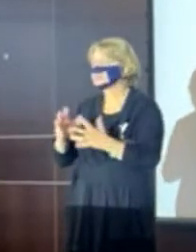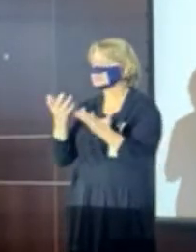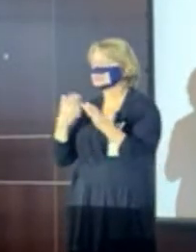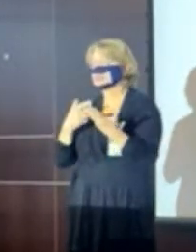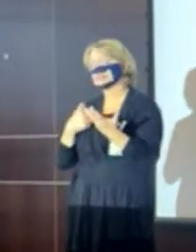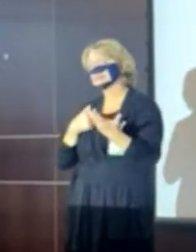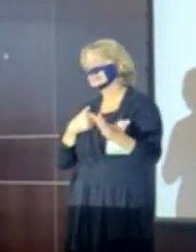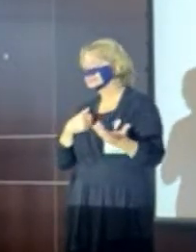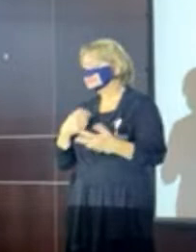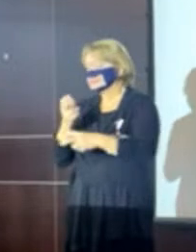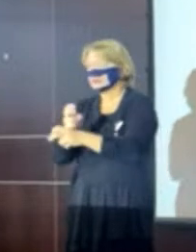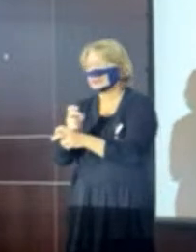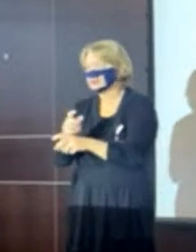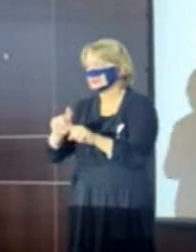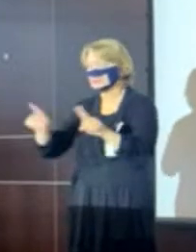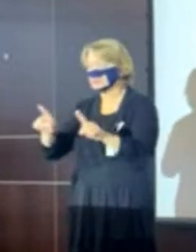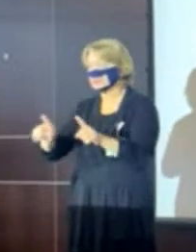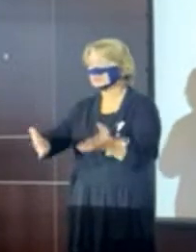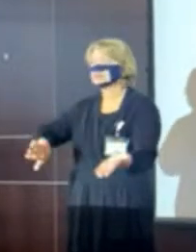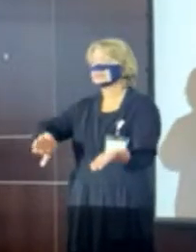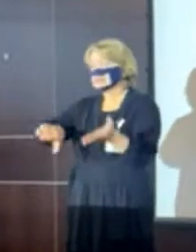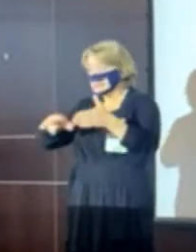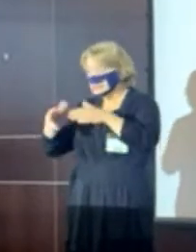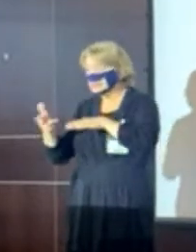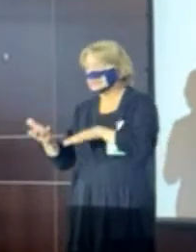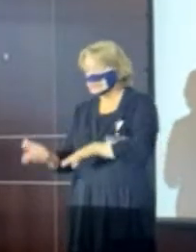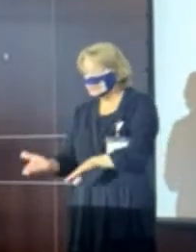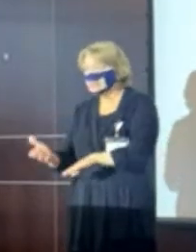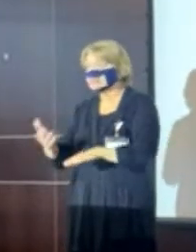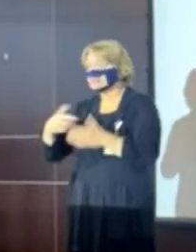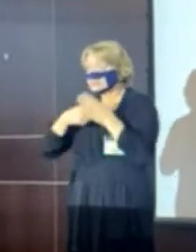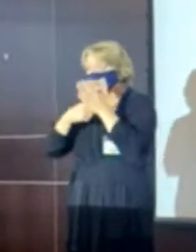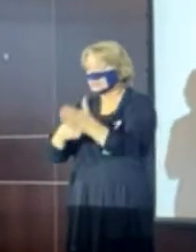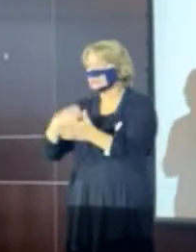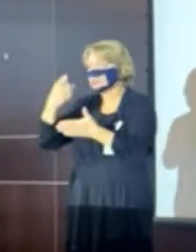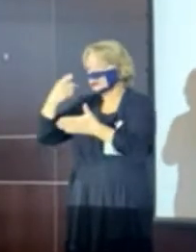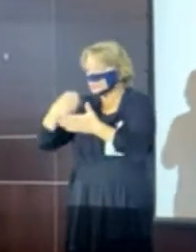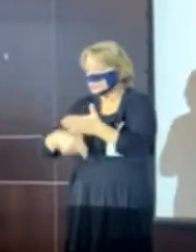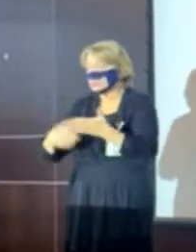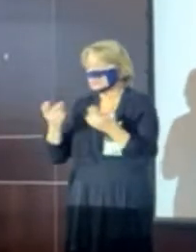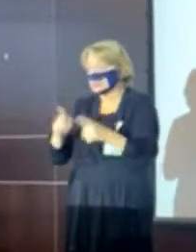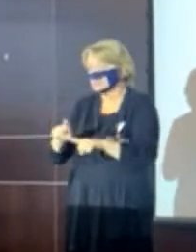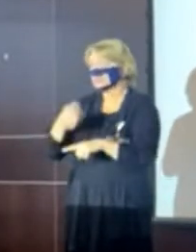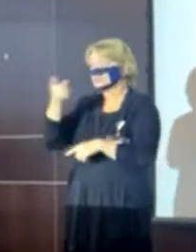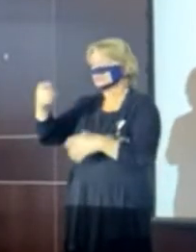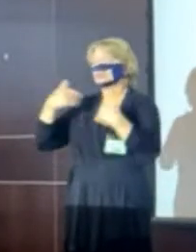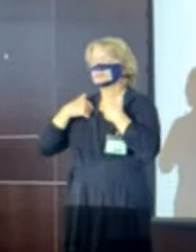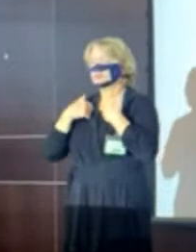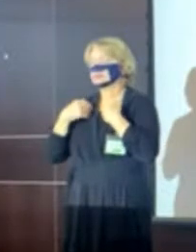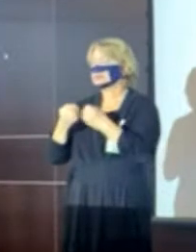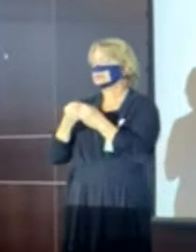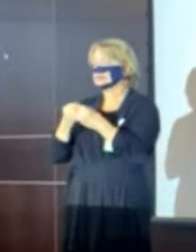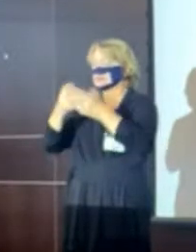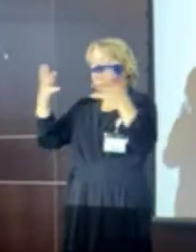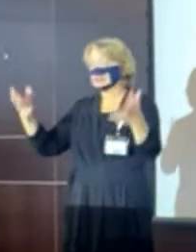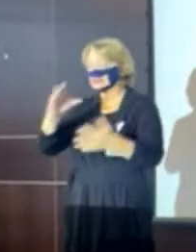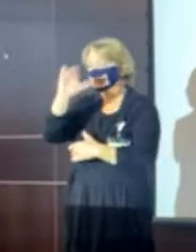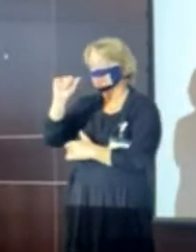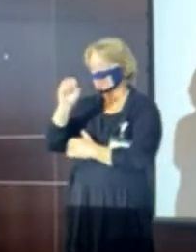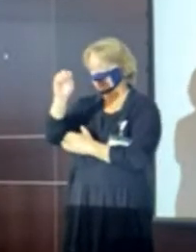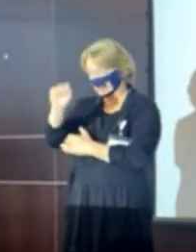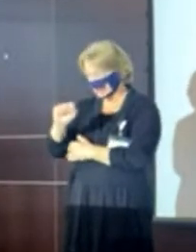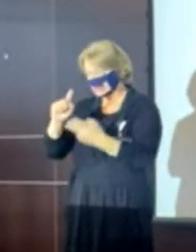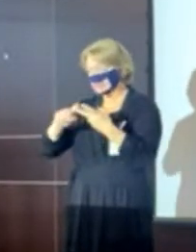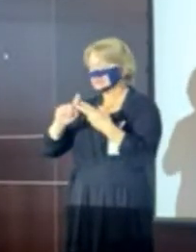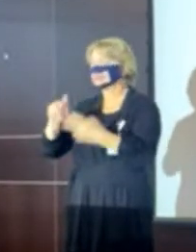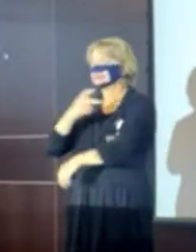this, but deaths are a lagging indicator of what's happening. You typically have a large number of cases, then you have